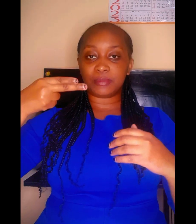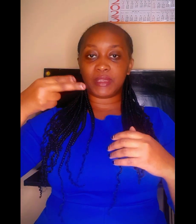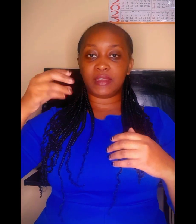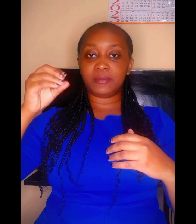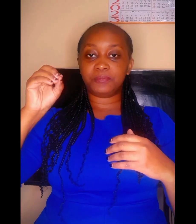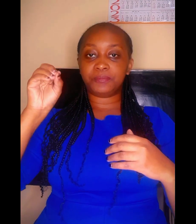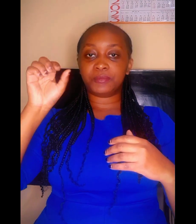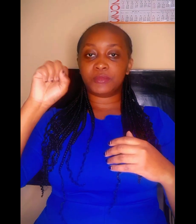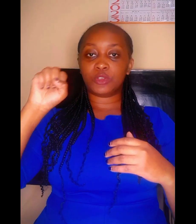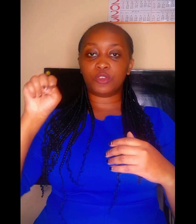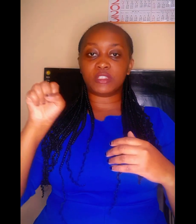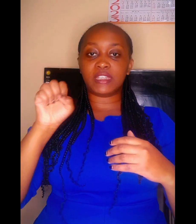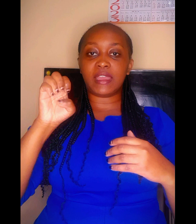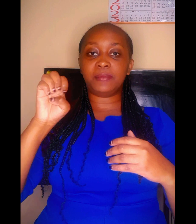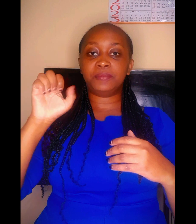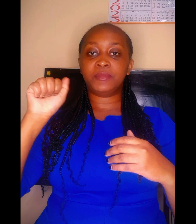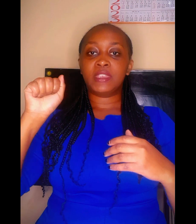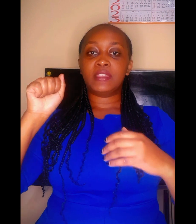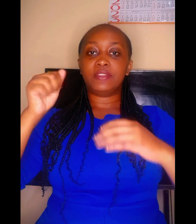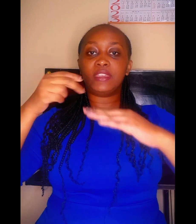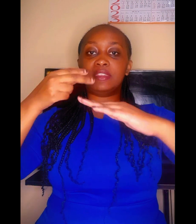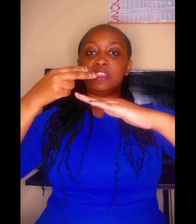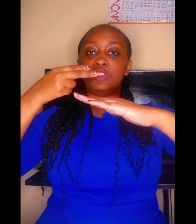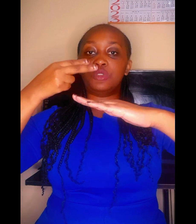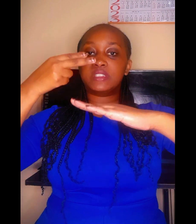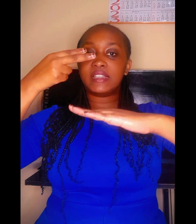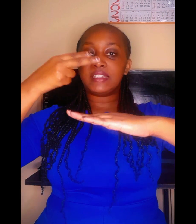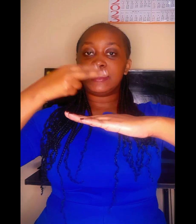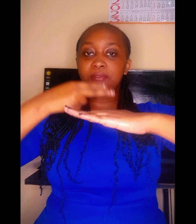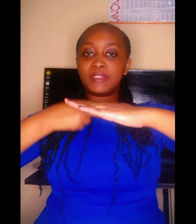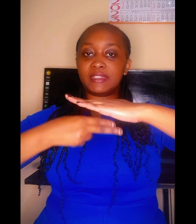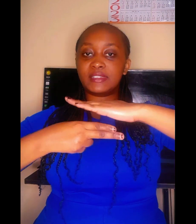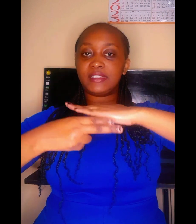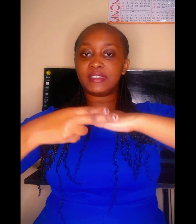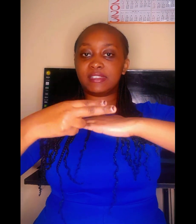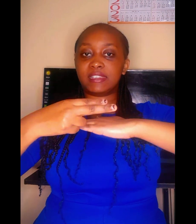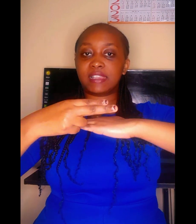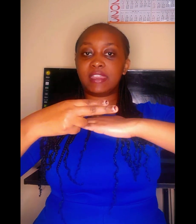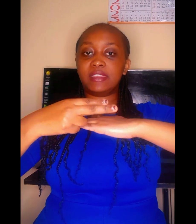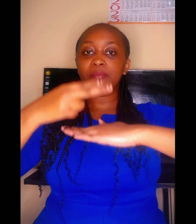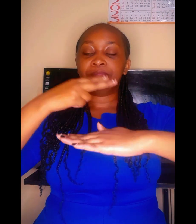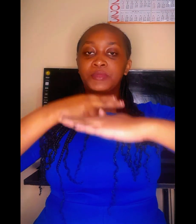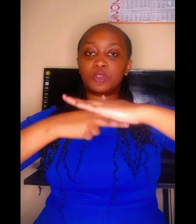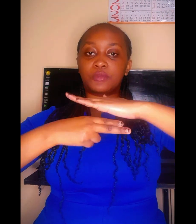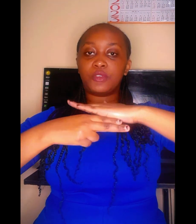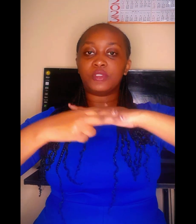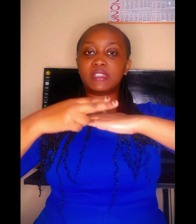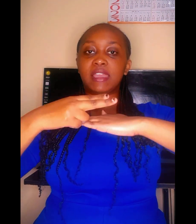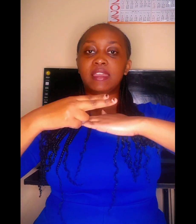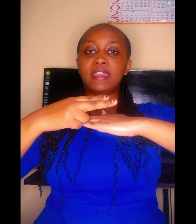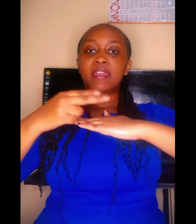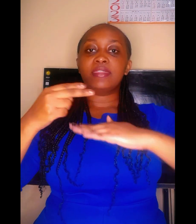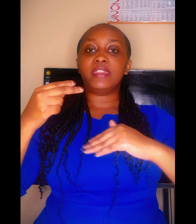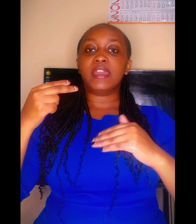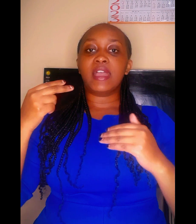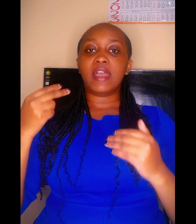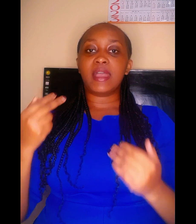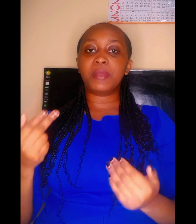fingerspell Hosea, then you'll tell the deaf that this is the sign of Hosea. Then